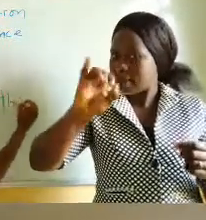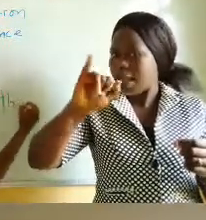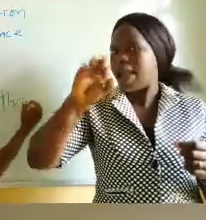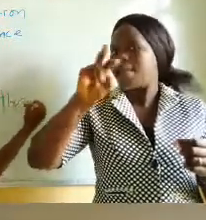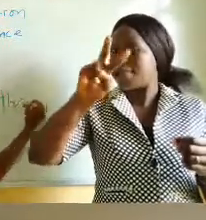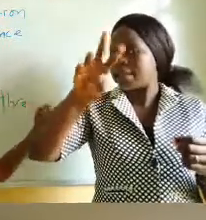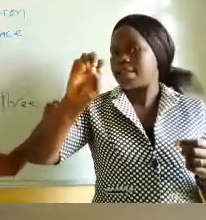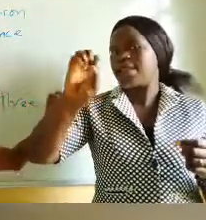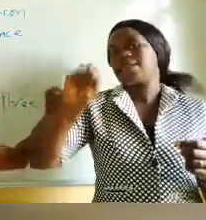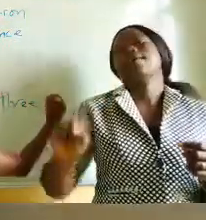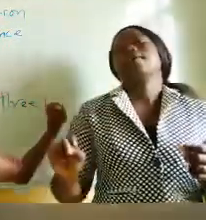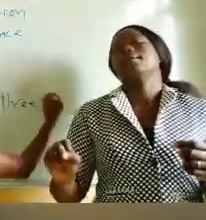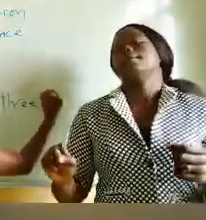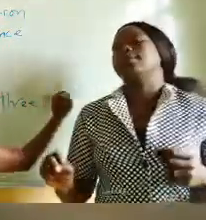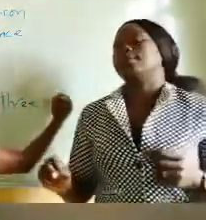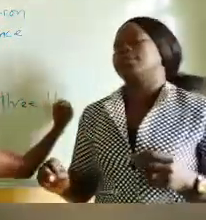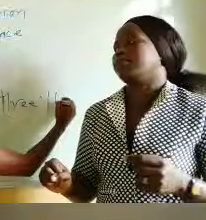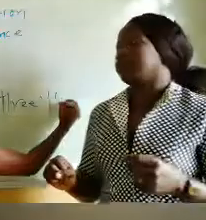three